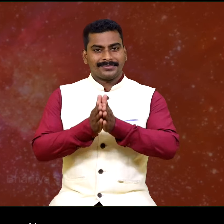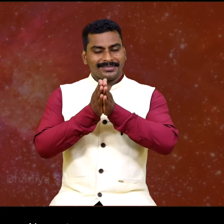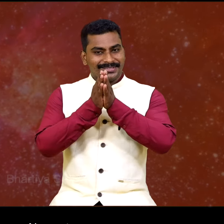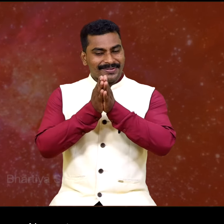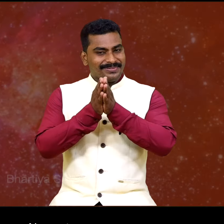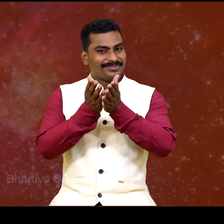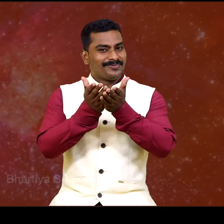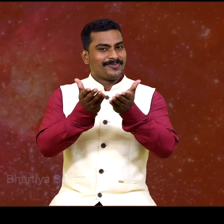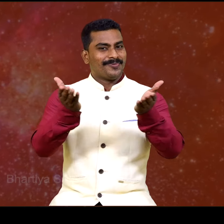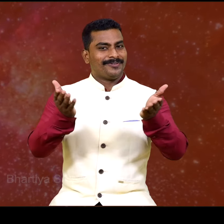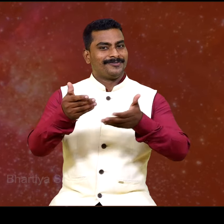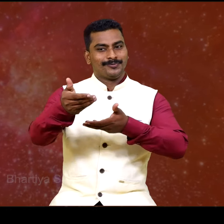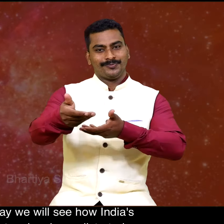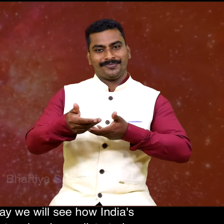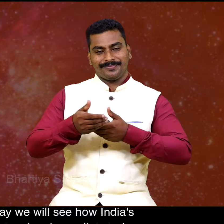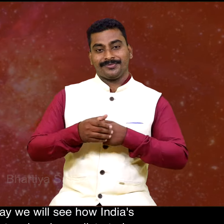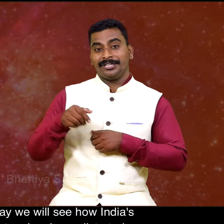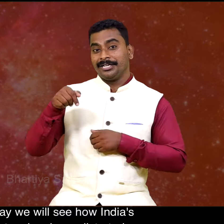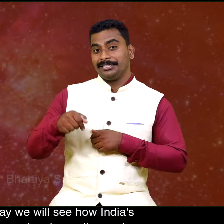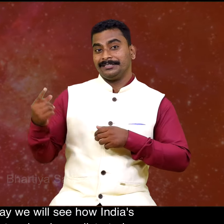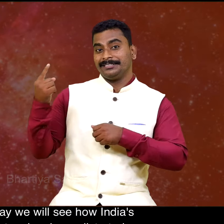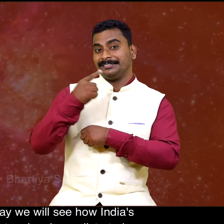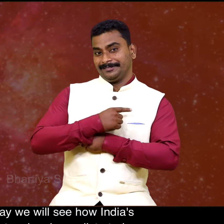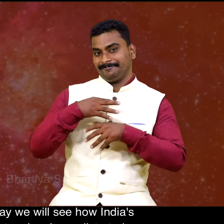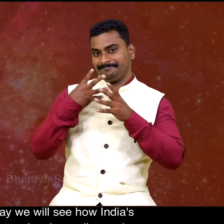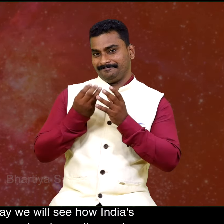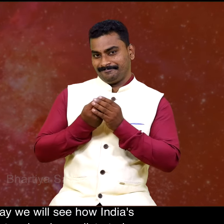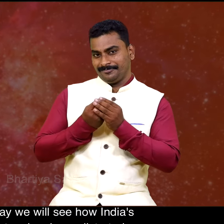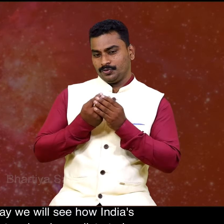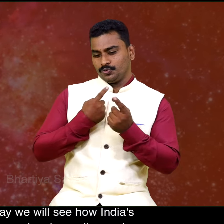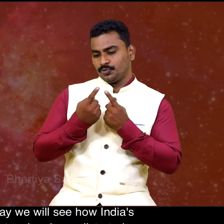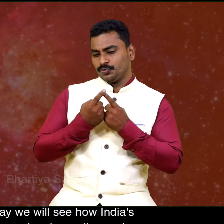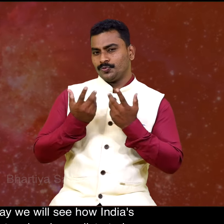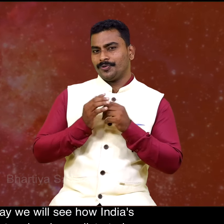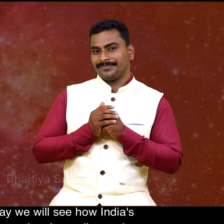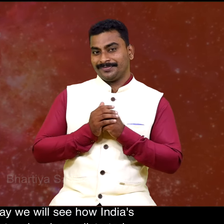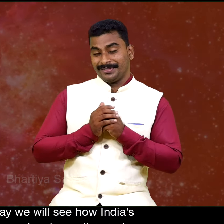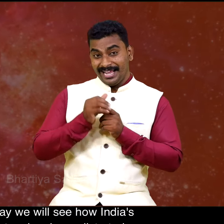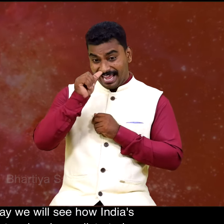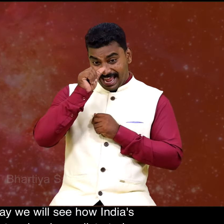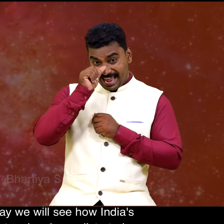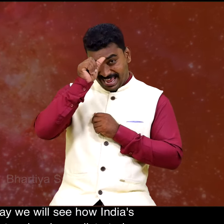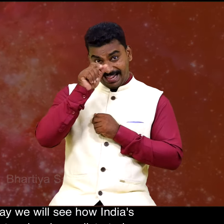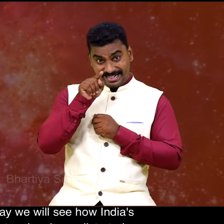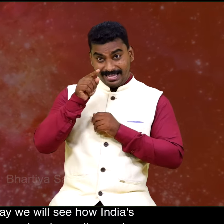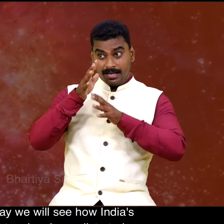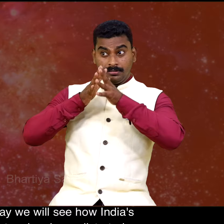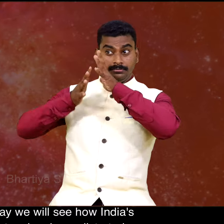Namaste. Today we will see how the India's history has